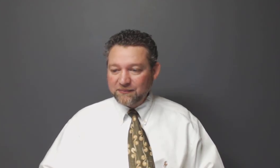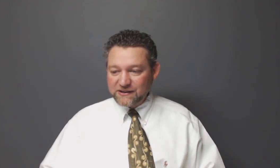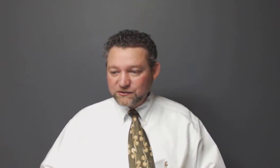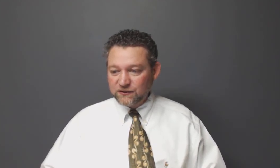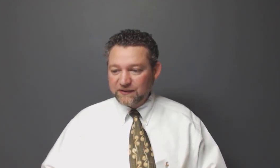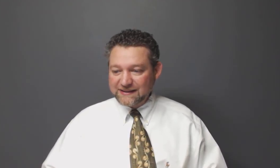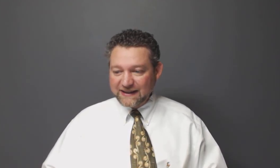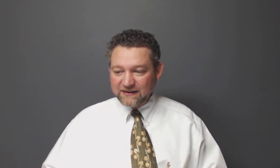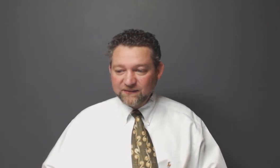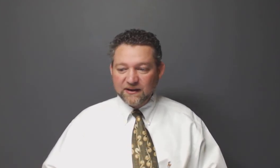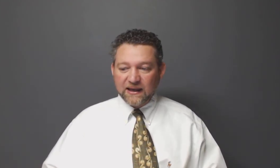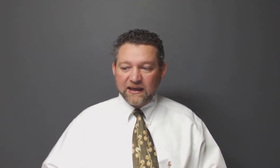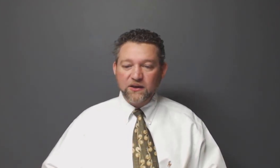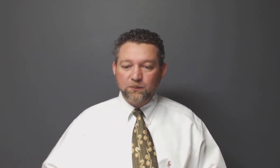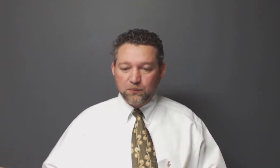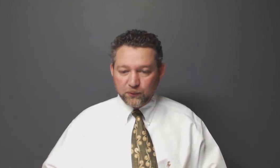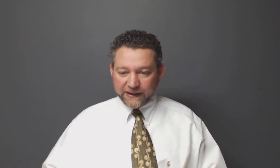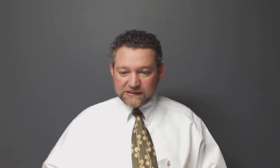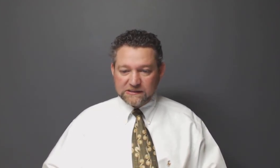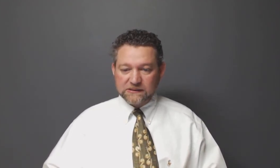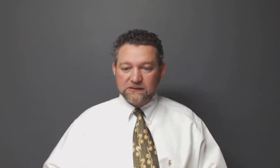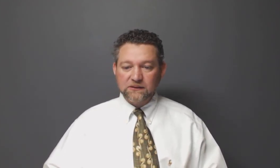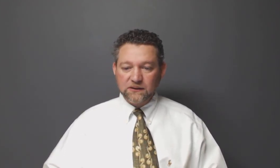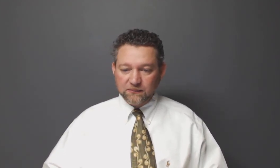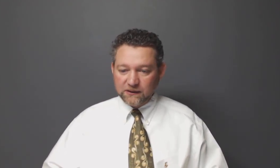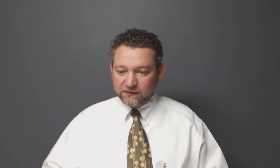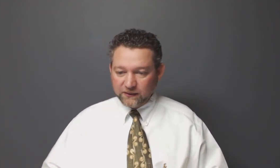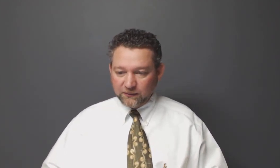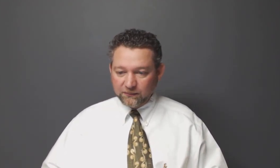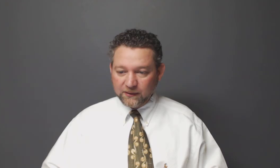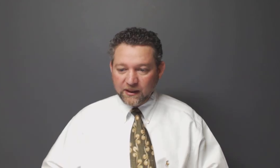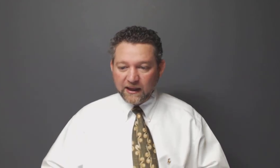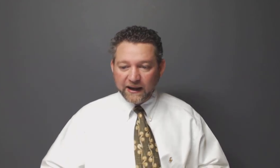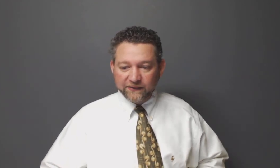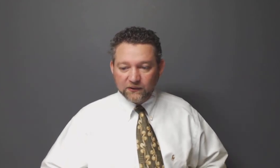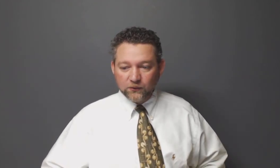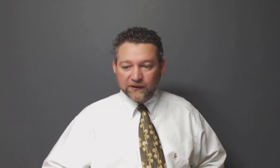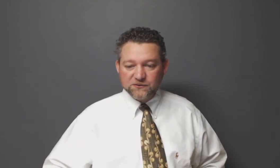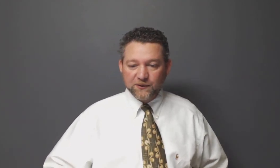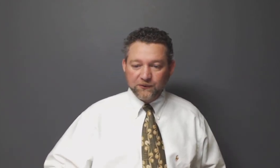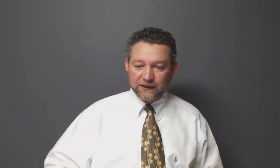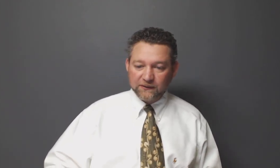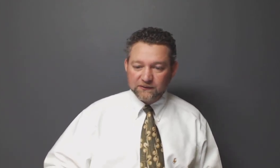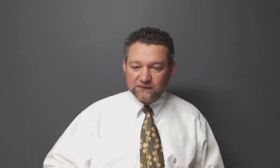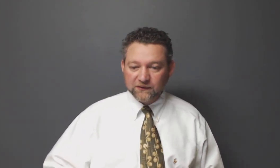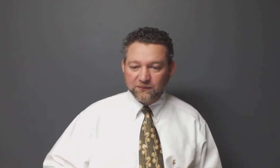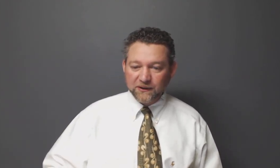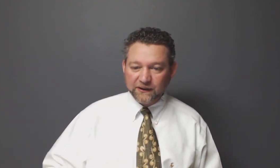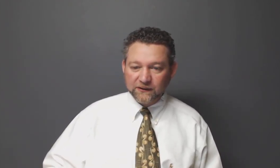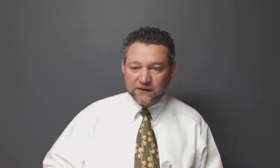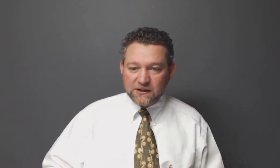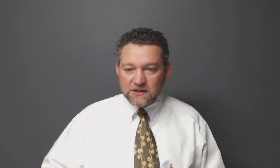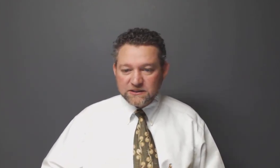my servant David a prince among them. I, the Lord, have spoken it. Very plain.